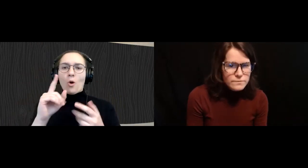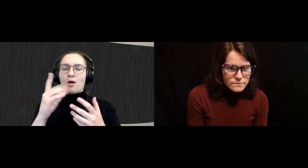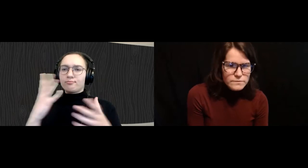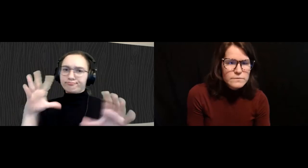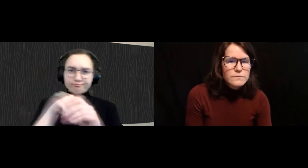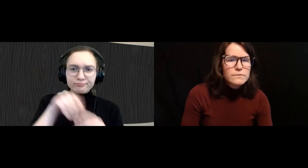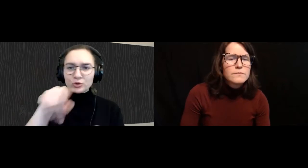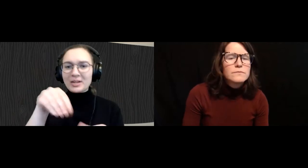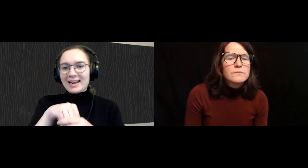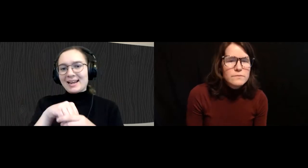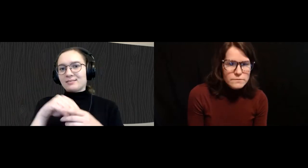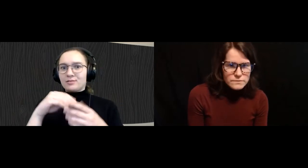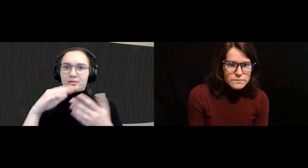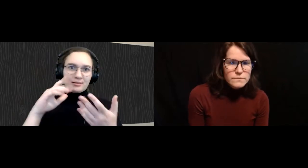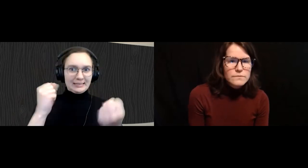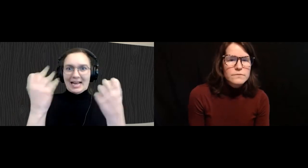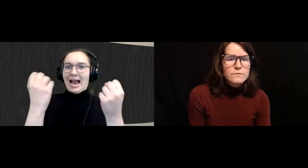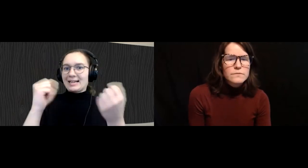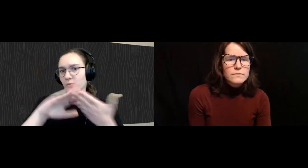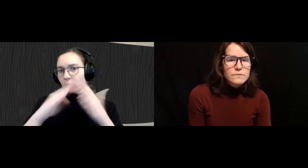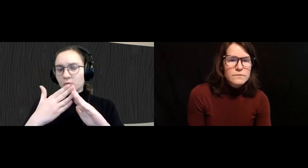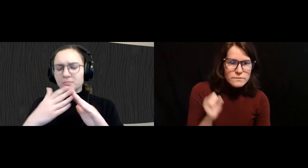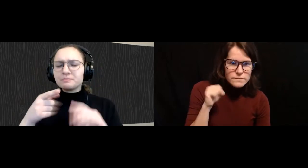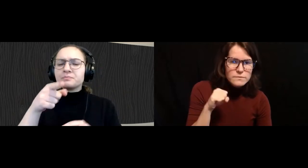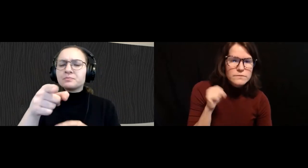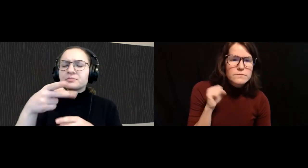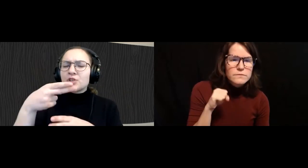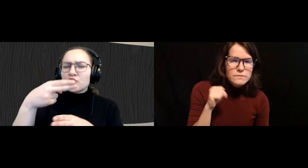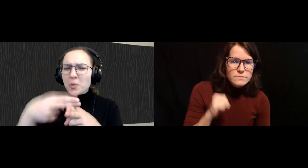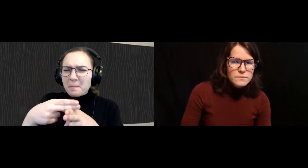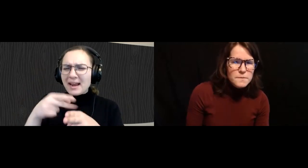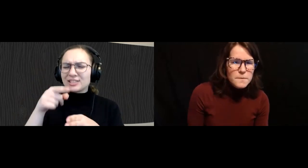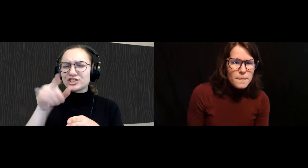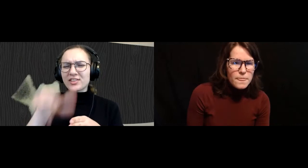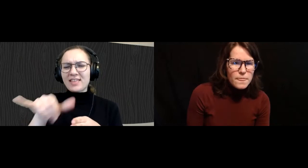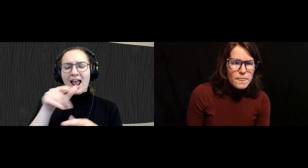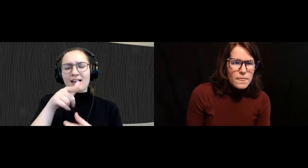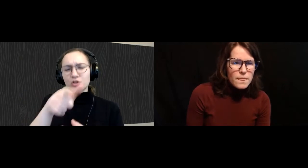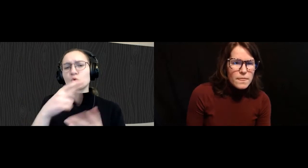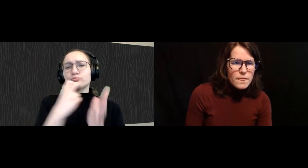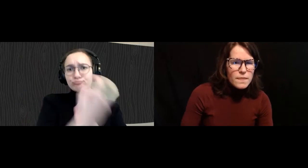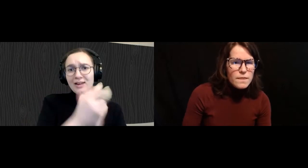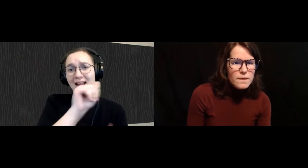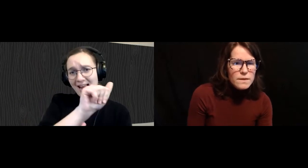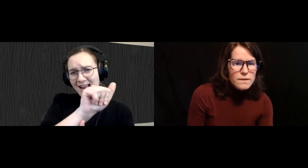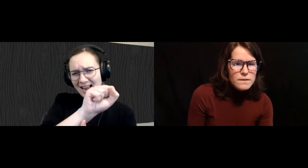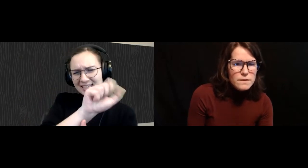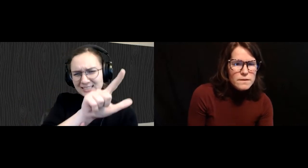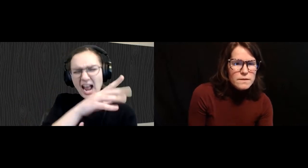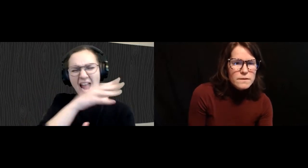your parents for involving you in the signing community. You had mentioned that you